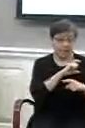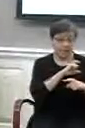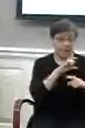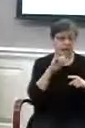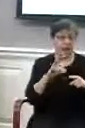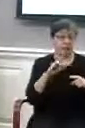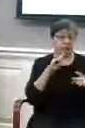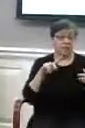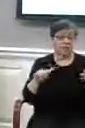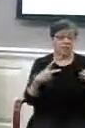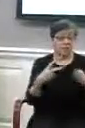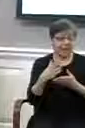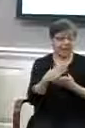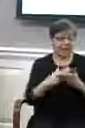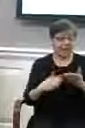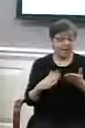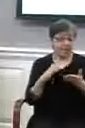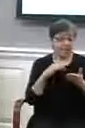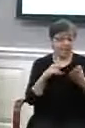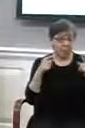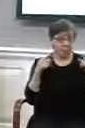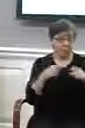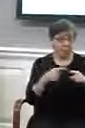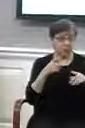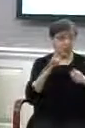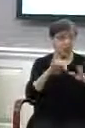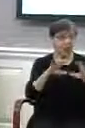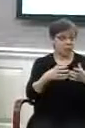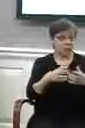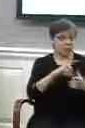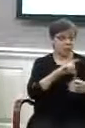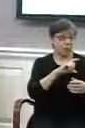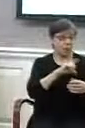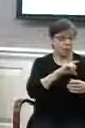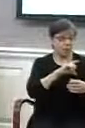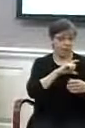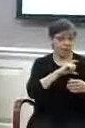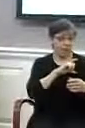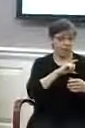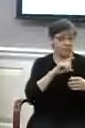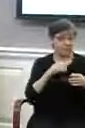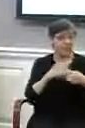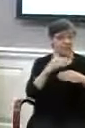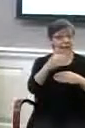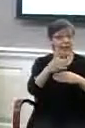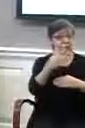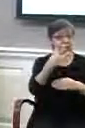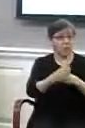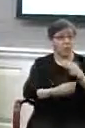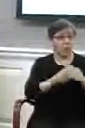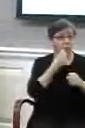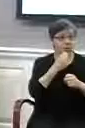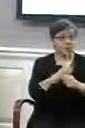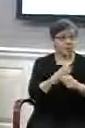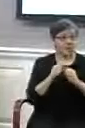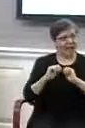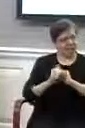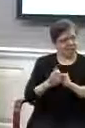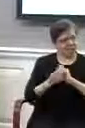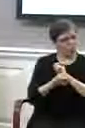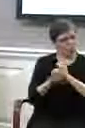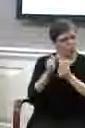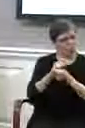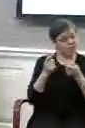Human Rights Education highlights that group as a target group for the next 4 years in particular. How those changes happen,